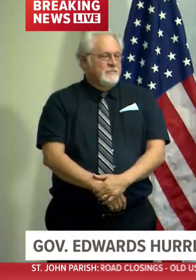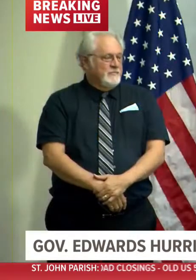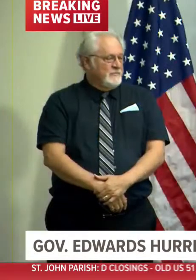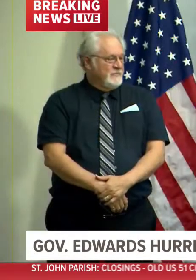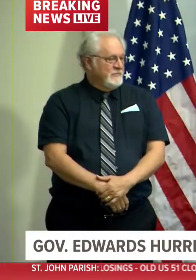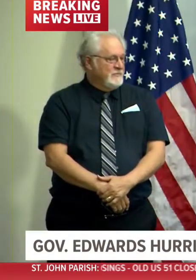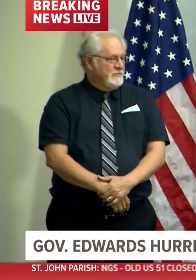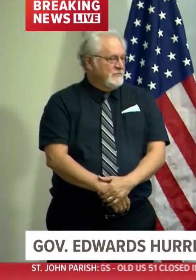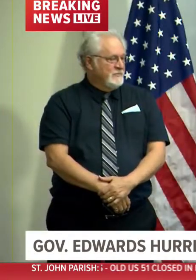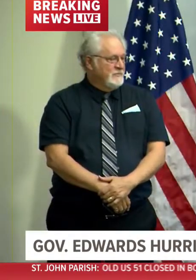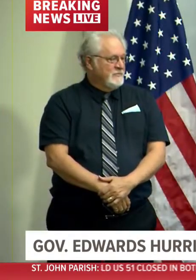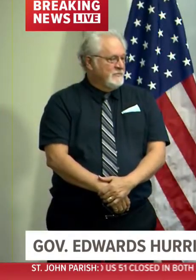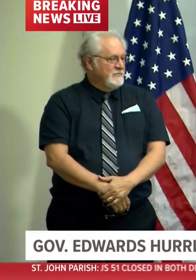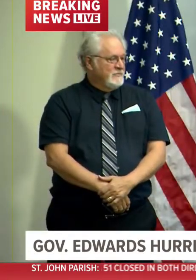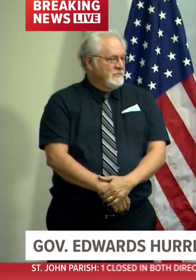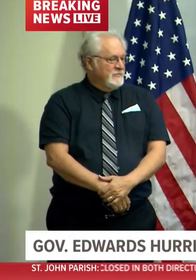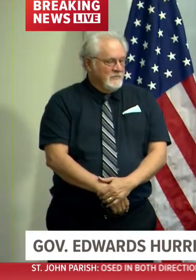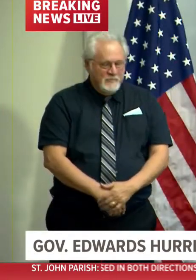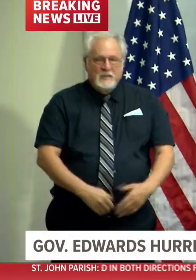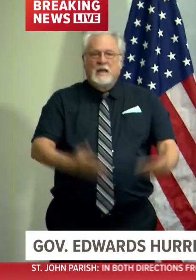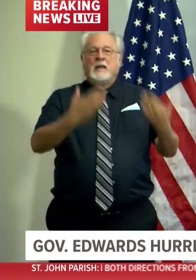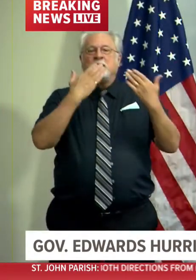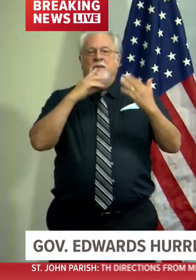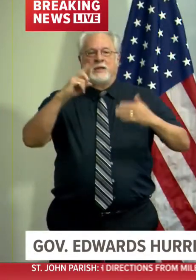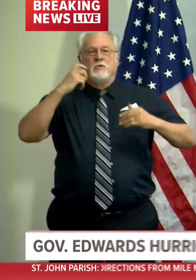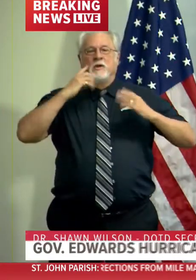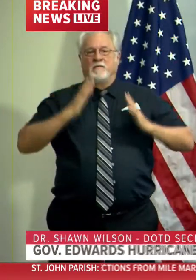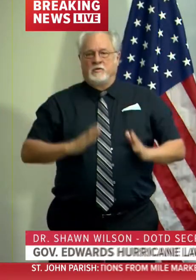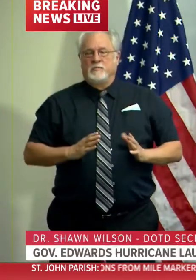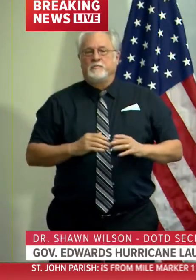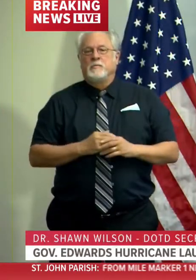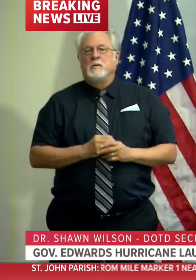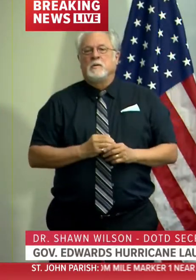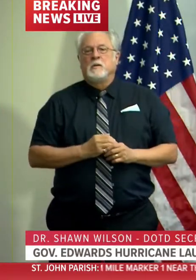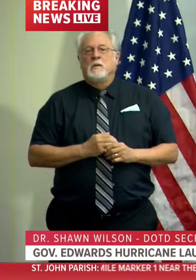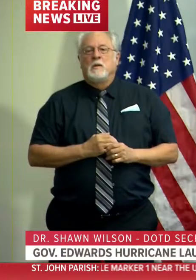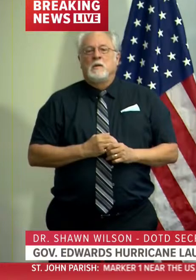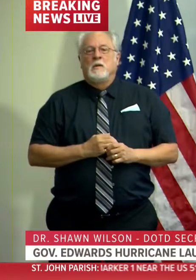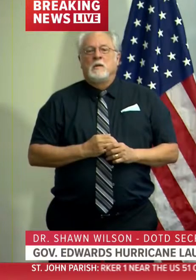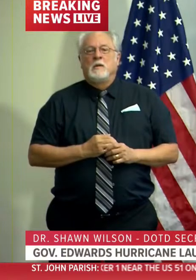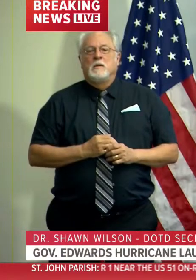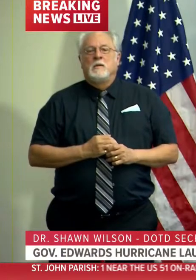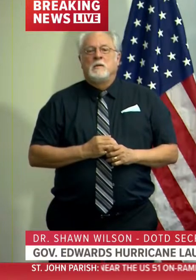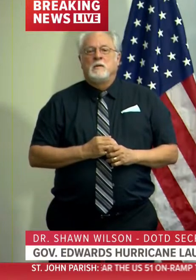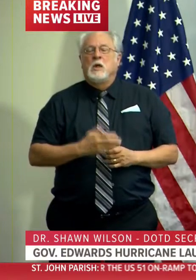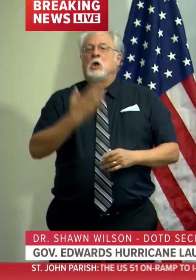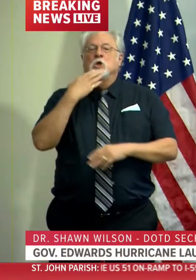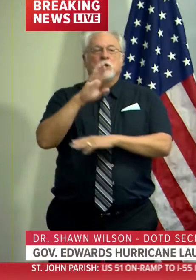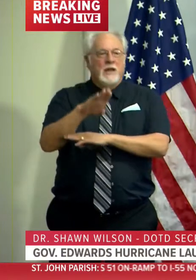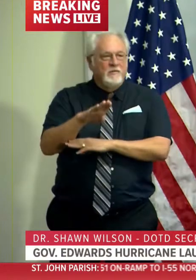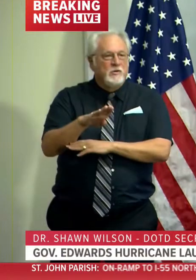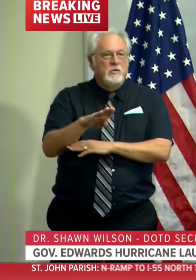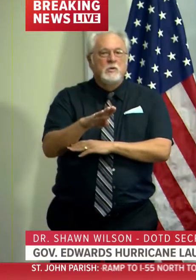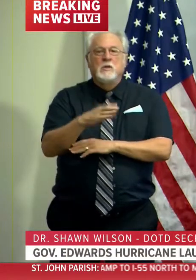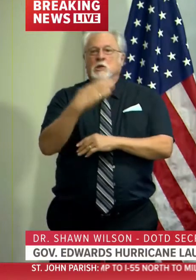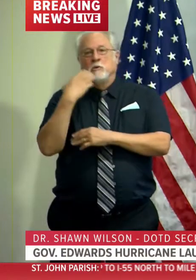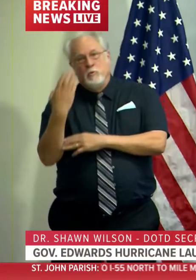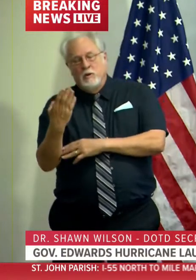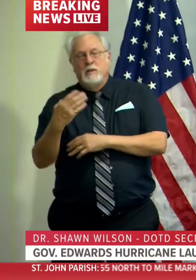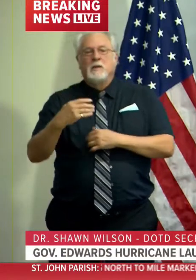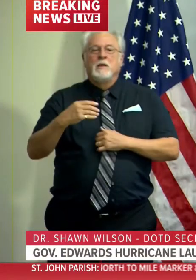Thank you, Governor. Good afternoon, good